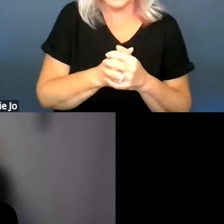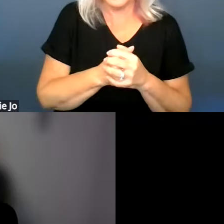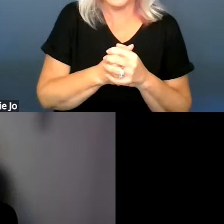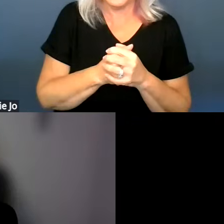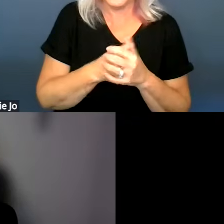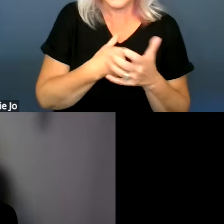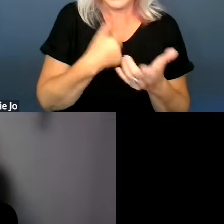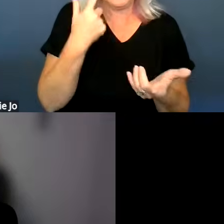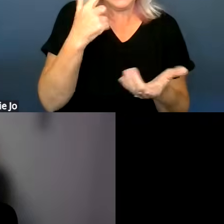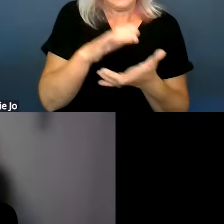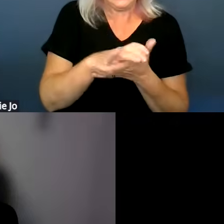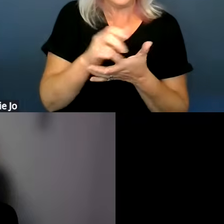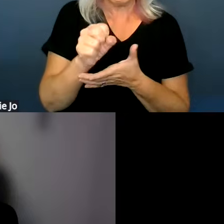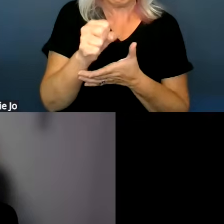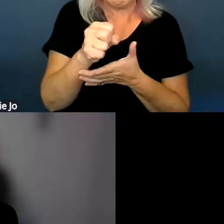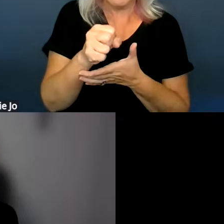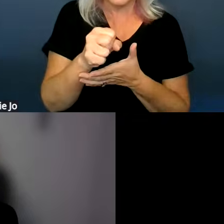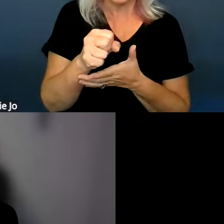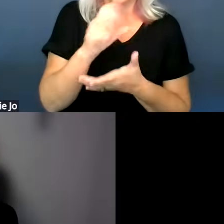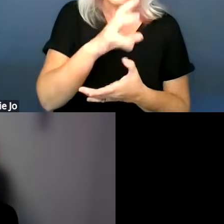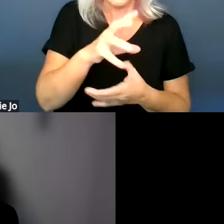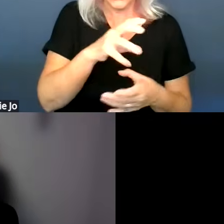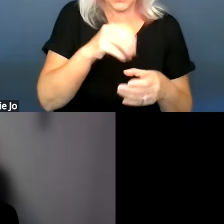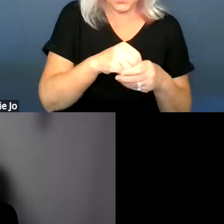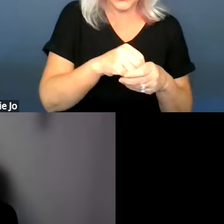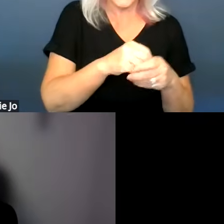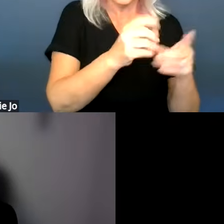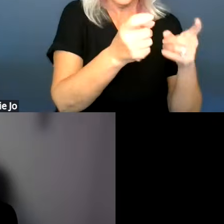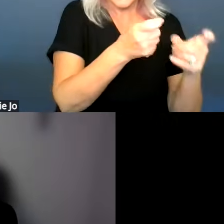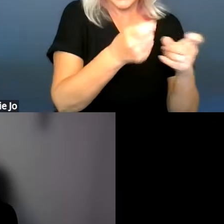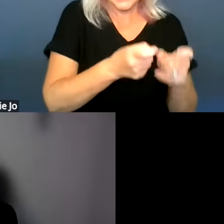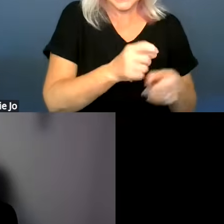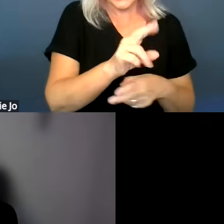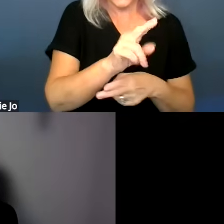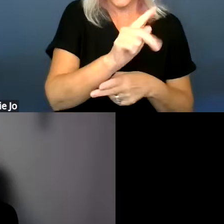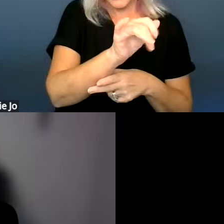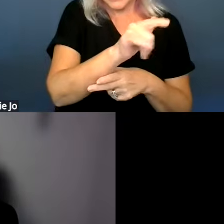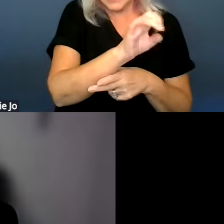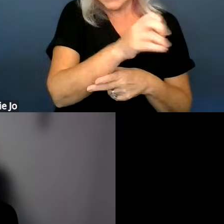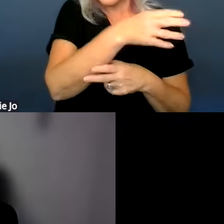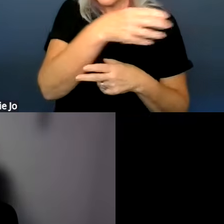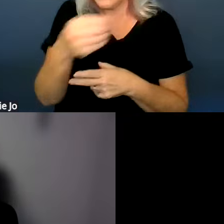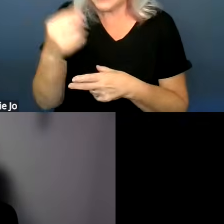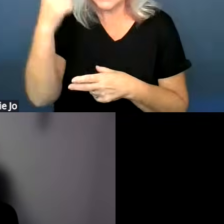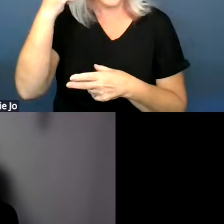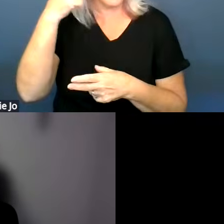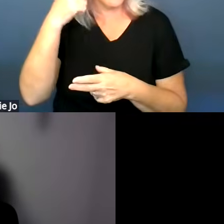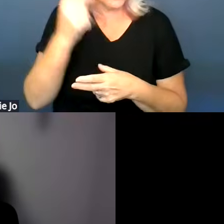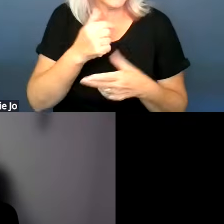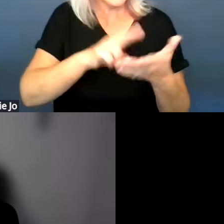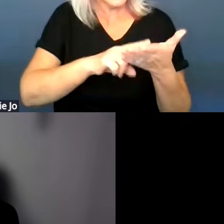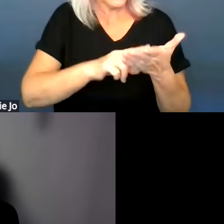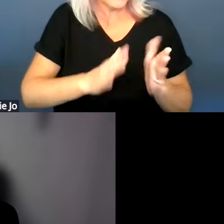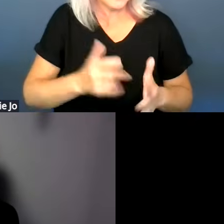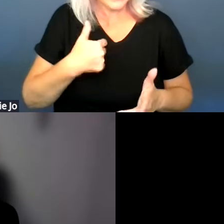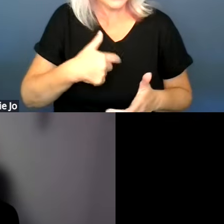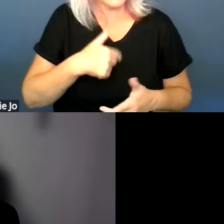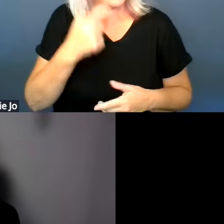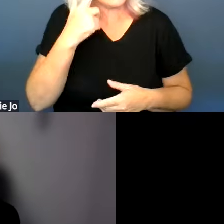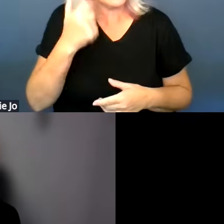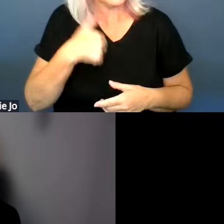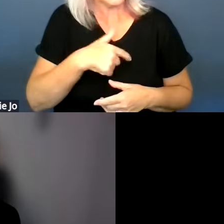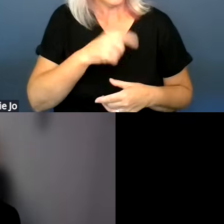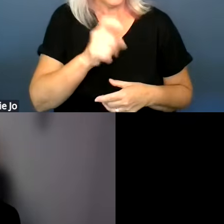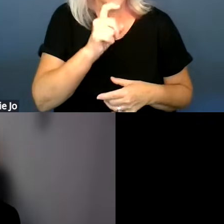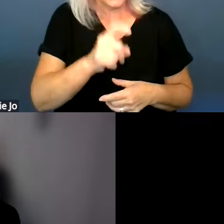I think that including regulated utilities and government contractors, I would rather rely on the text of the bullet points